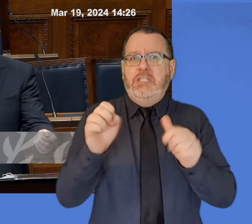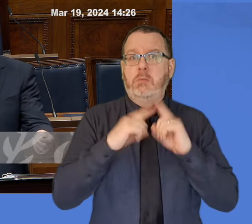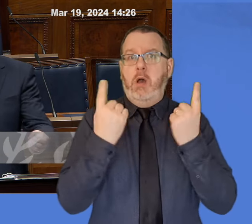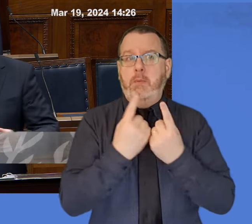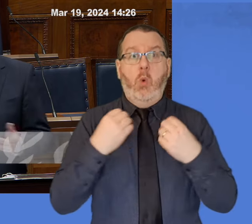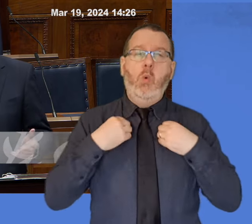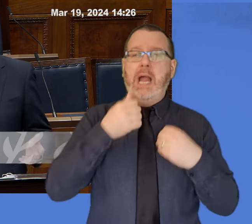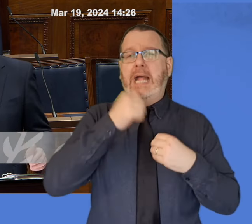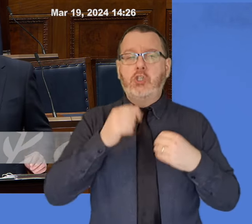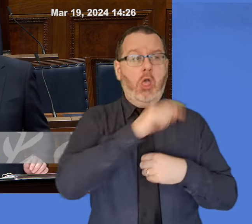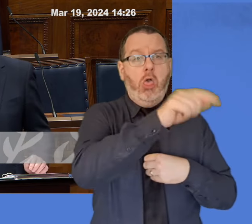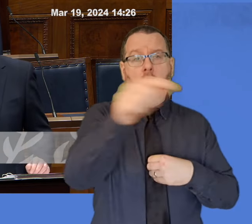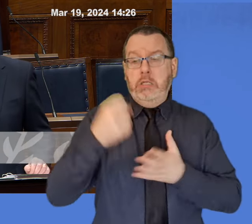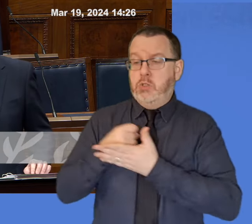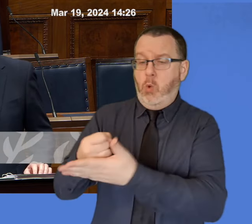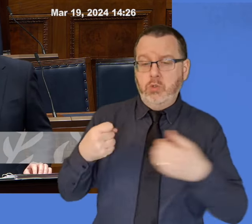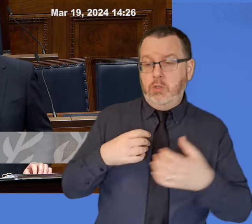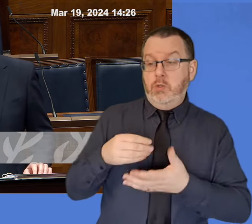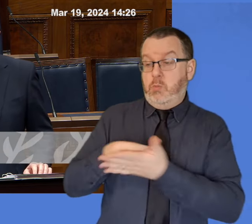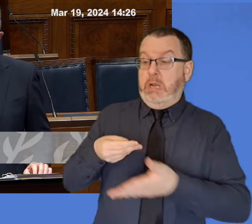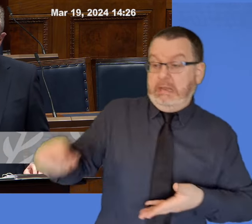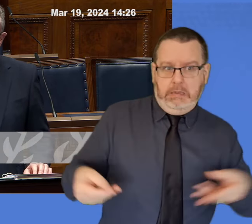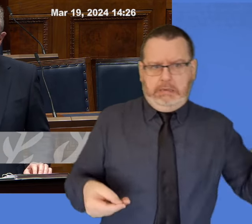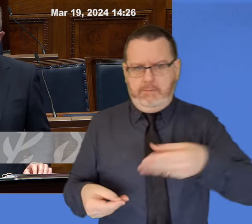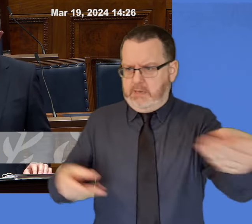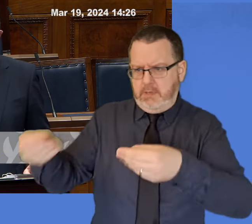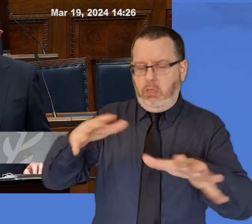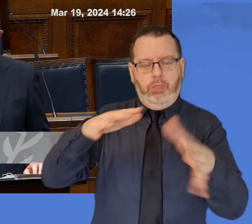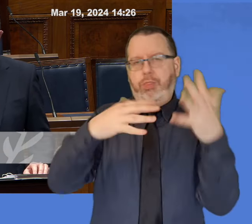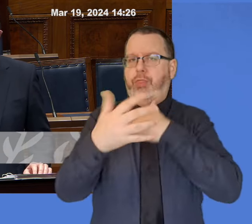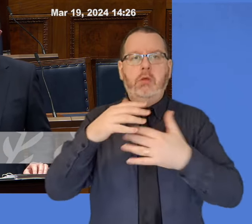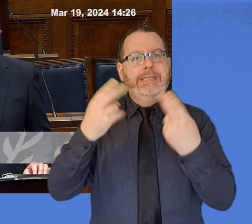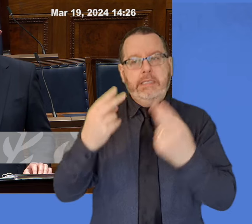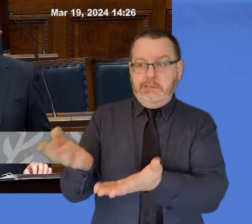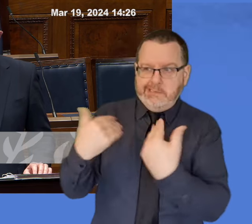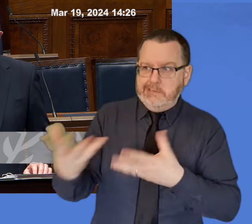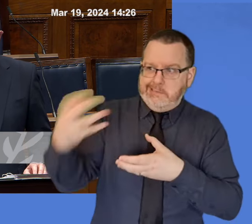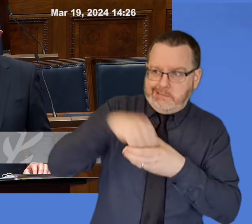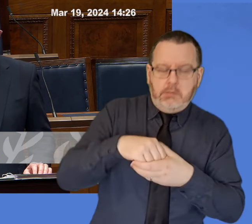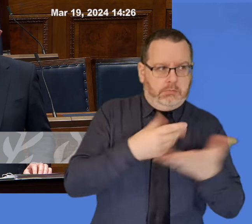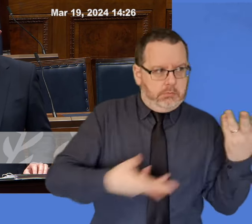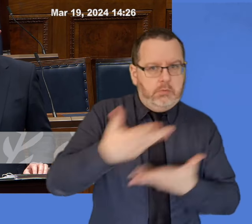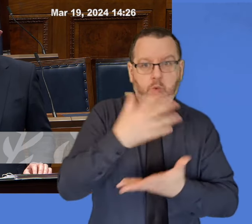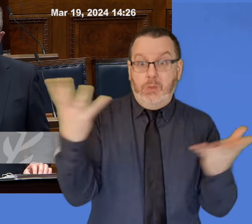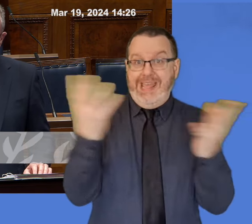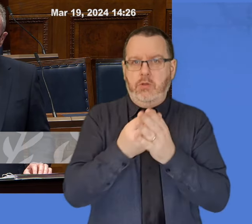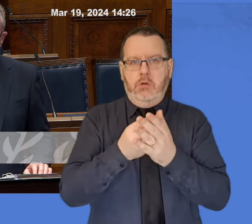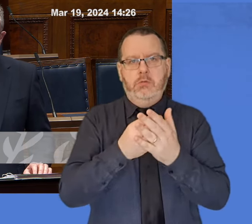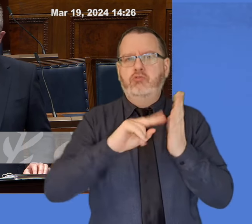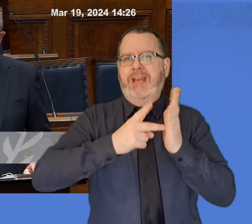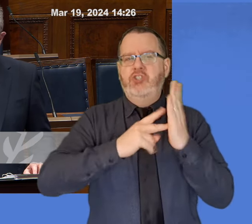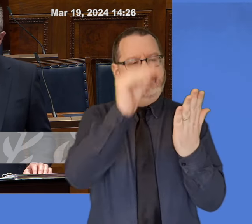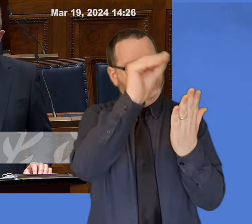off with a different solution is not what the childcare sector need. We need them involved in the design of a strategy that will support not